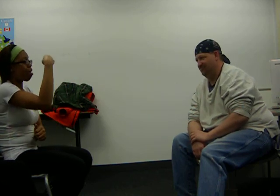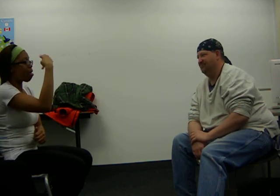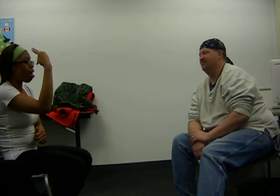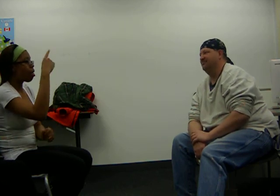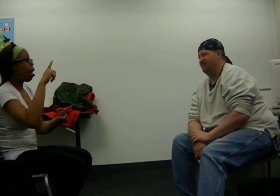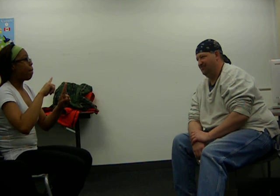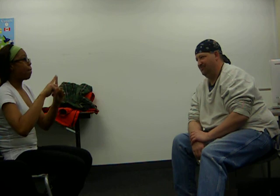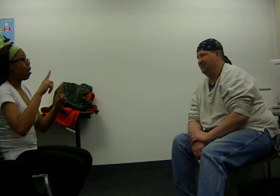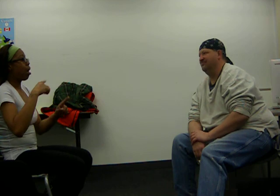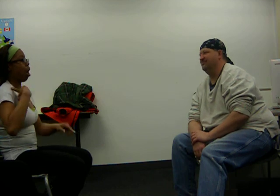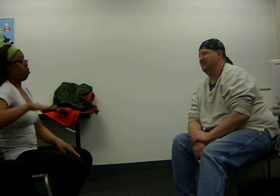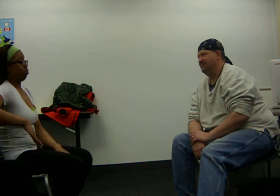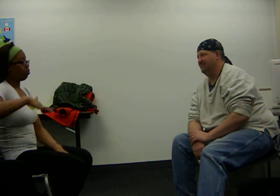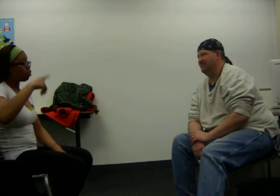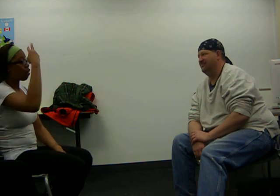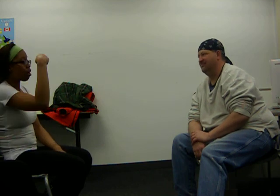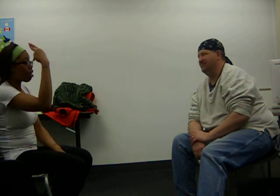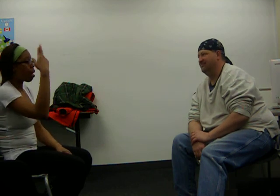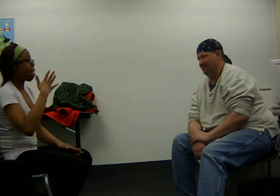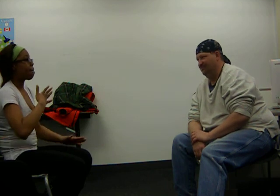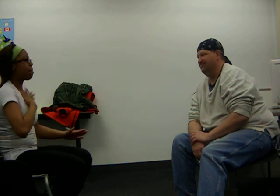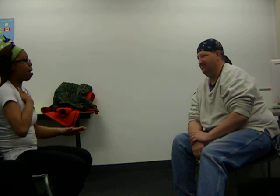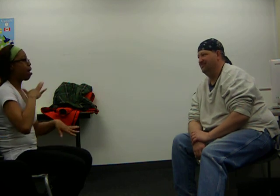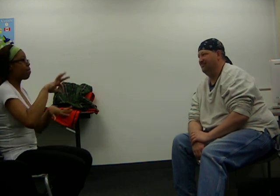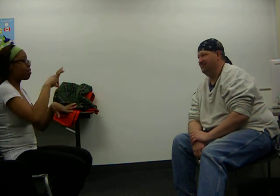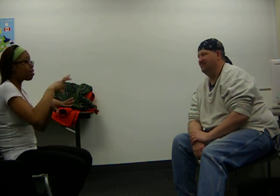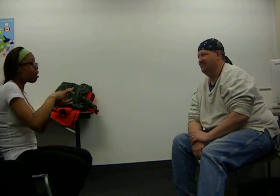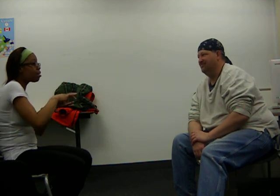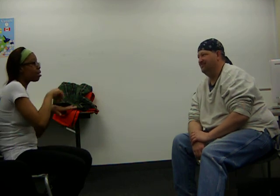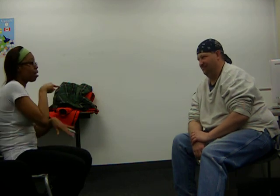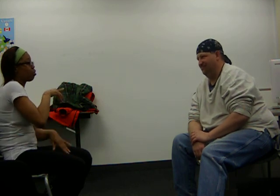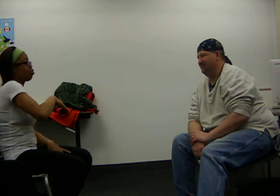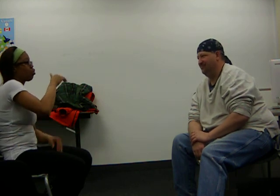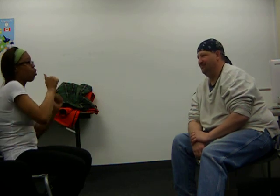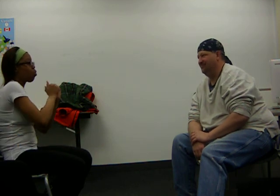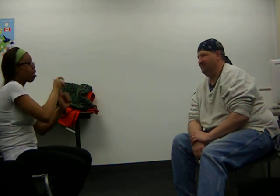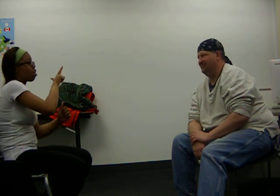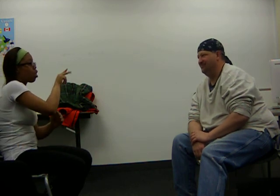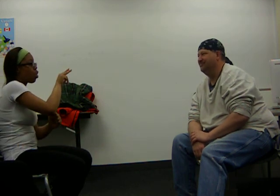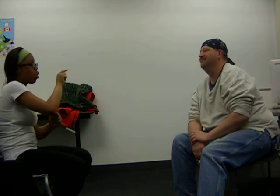fiance grew up Lutheran, so that's pretty much all I know. We're good.